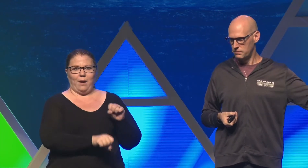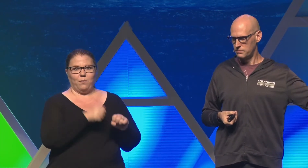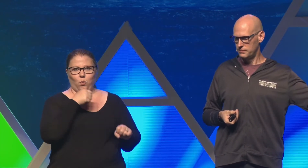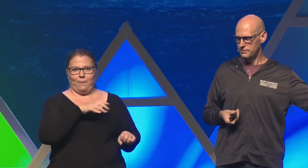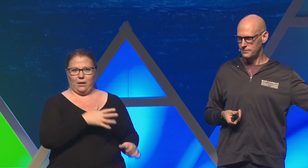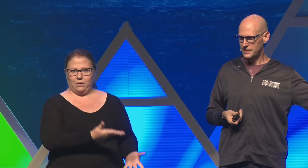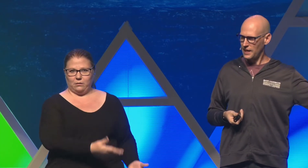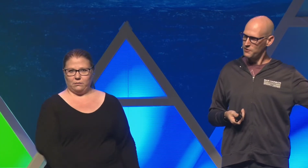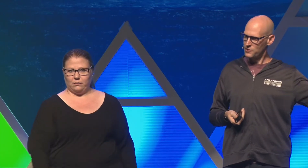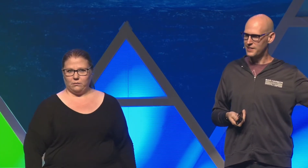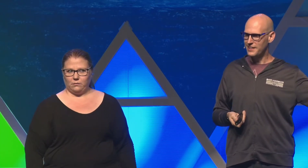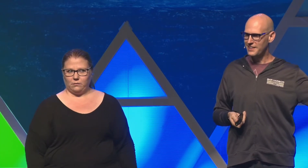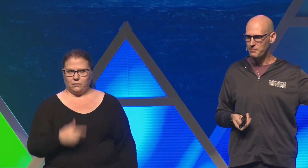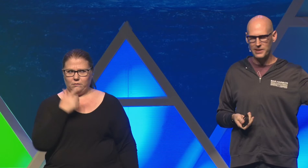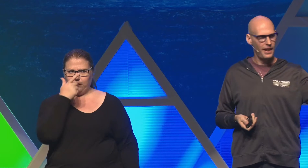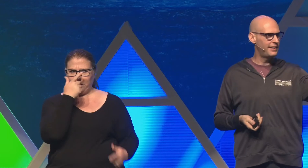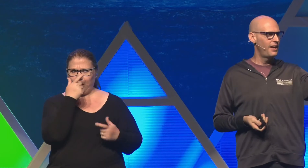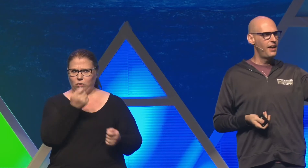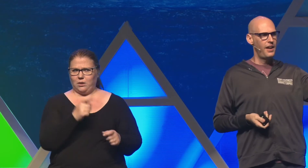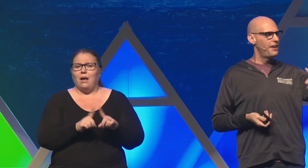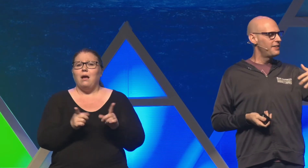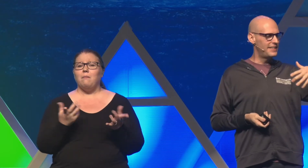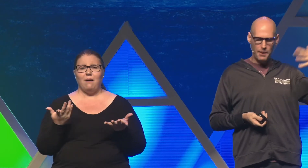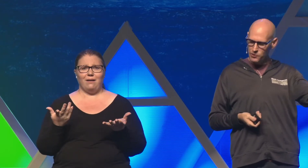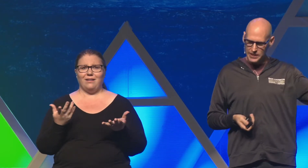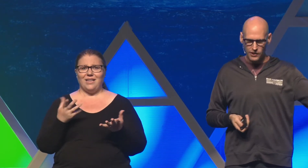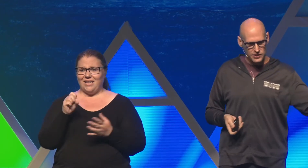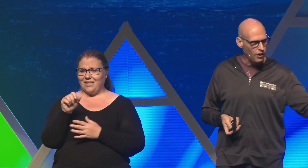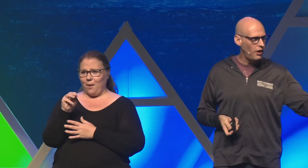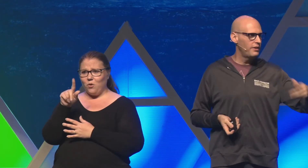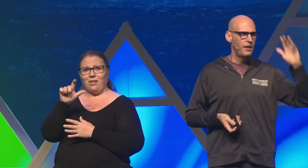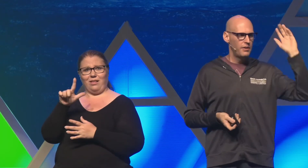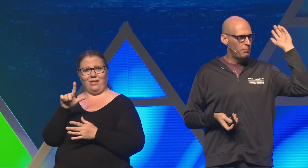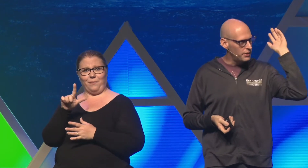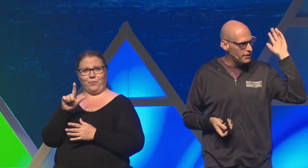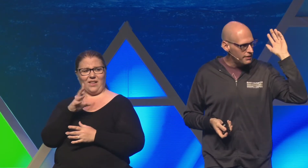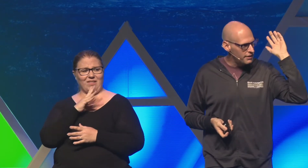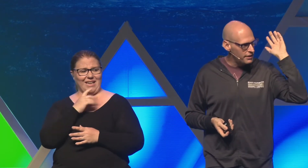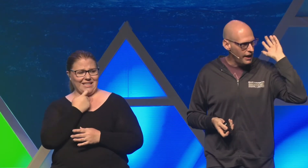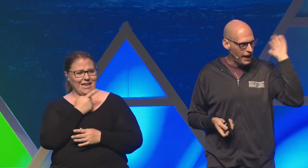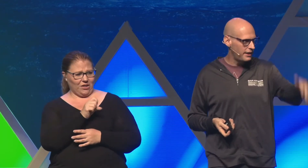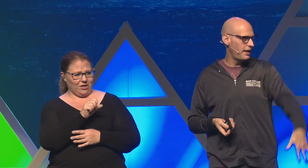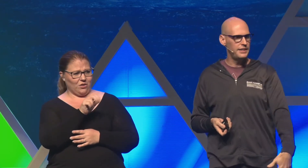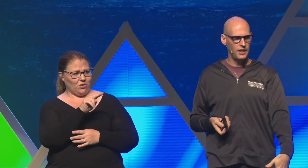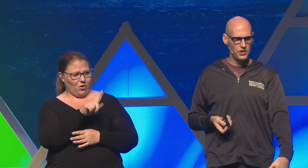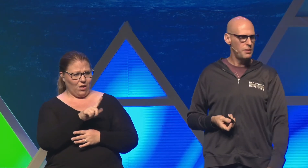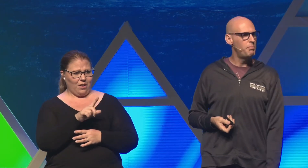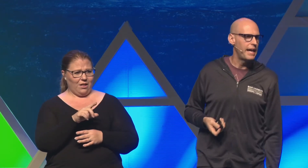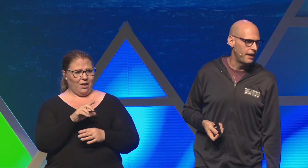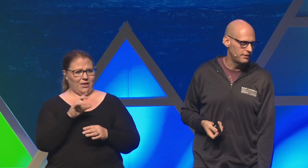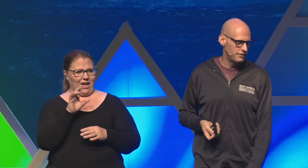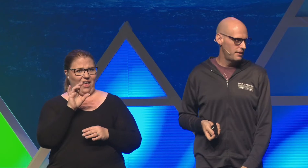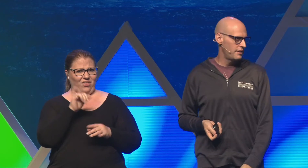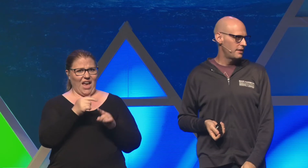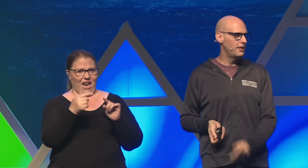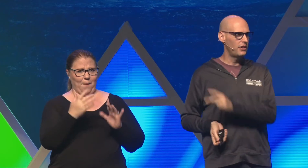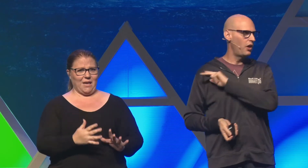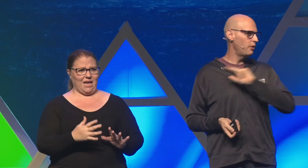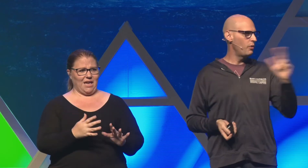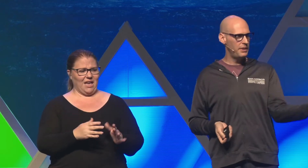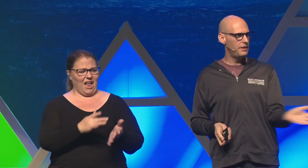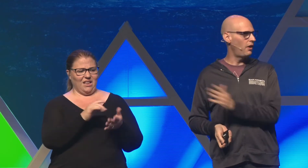women. It's kind of interesting, but Samuel tells Saul, put the Agagites under the ban.